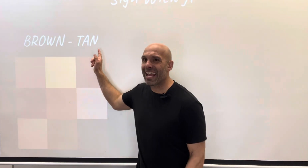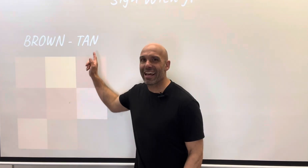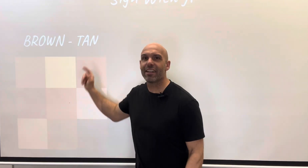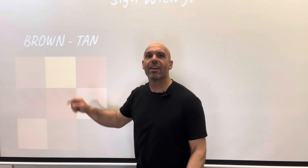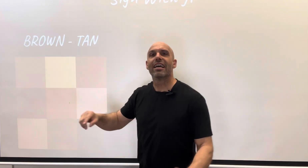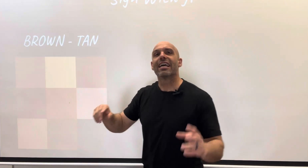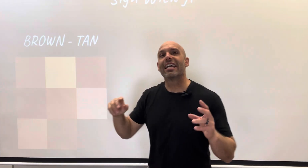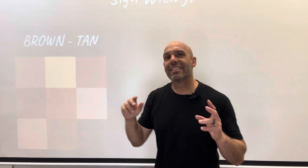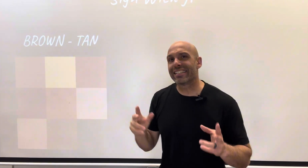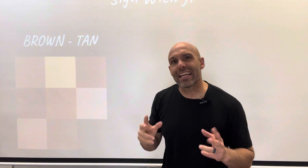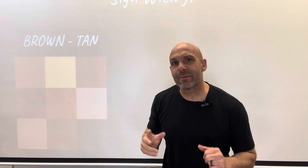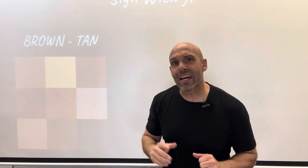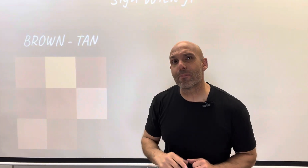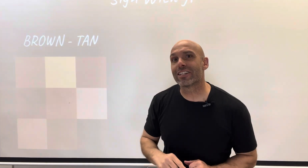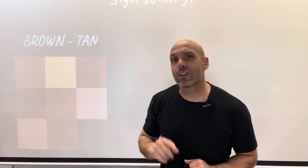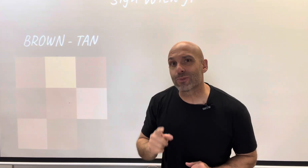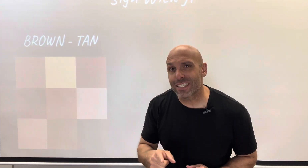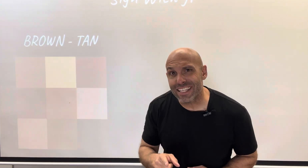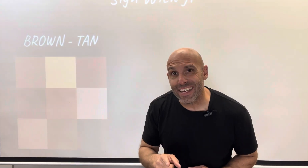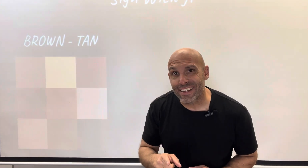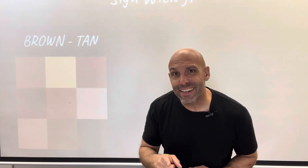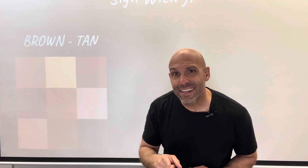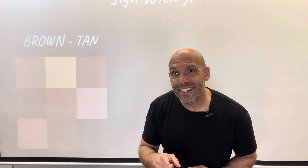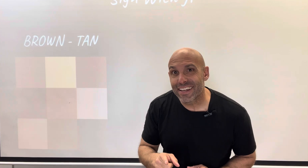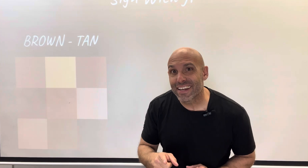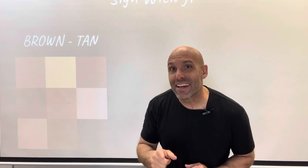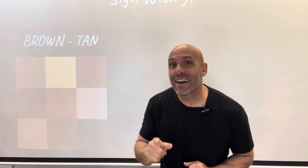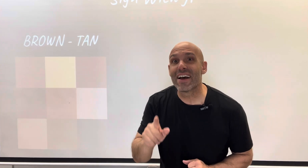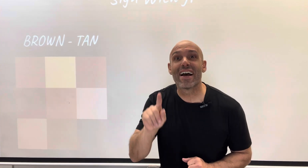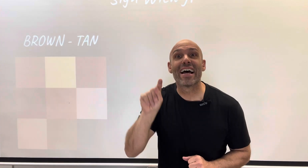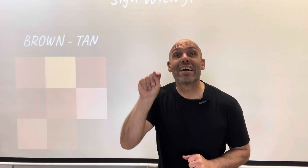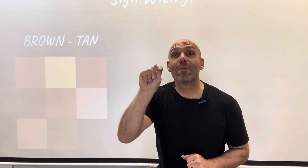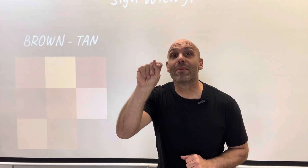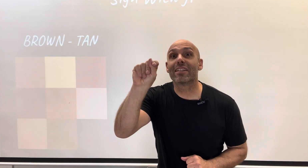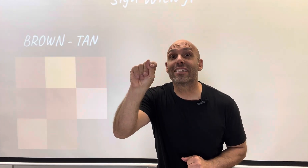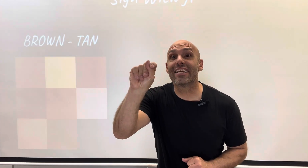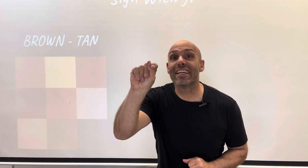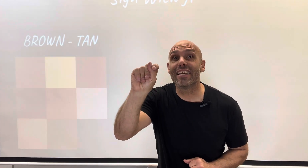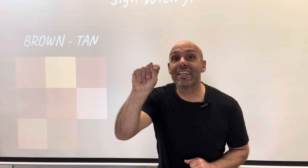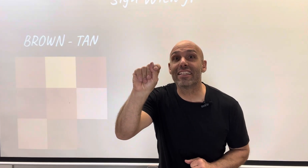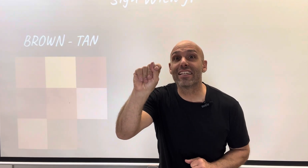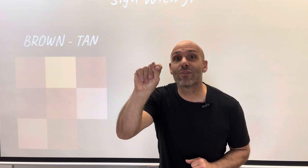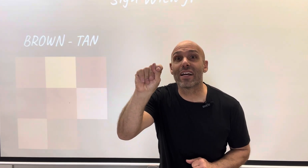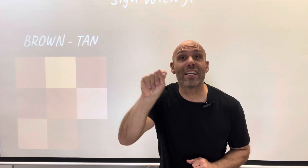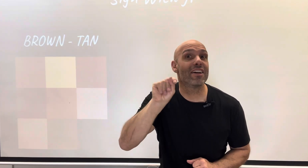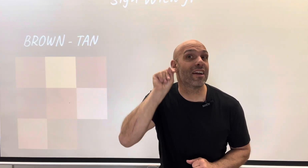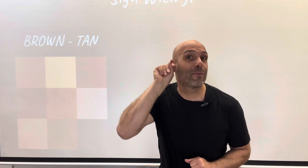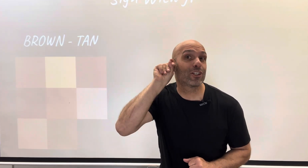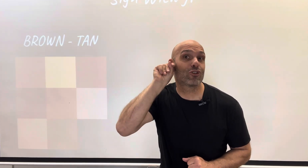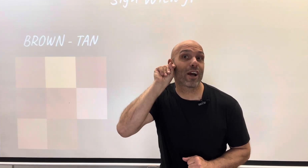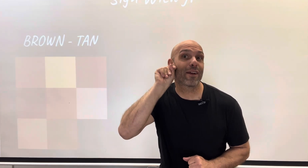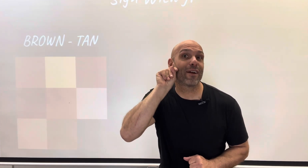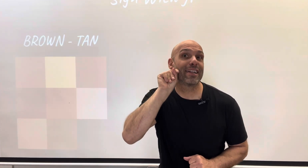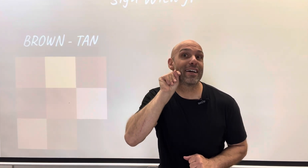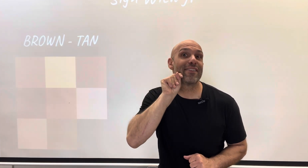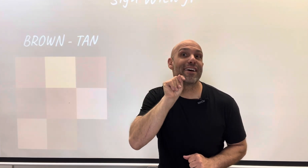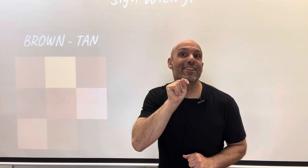tan is the same sign, but it starts with a T. Remember, the T is right here, and we just drag it right down the